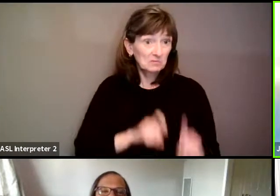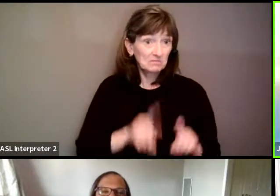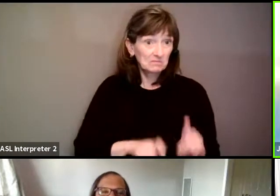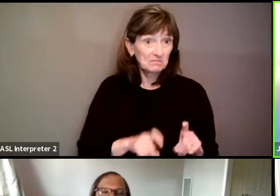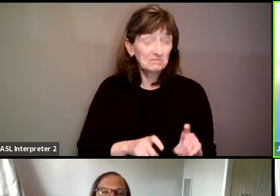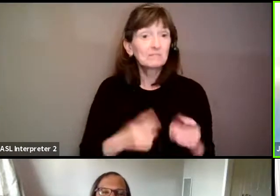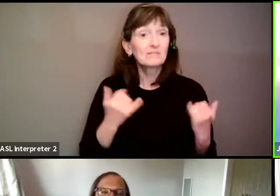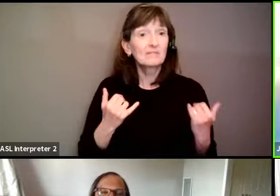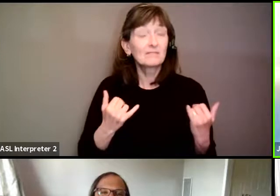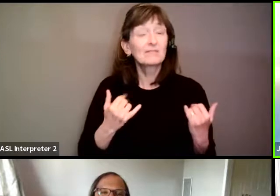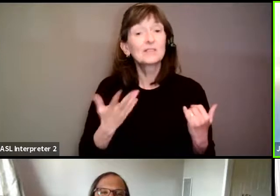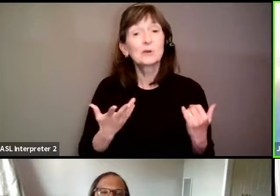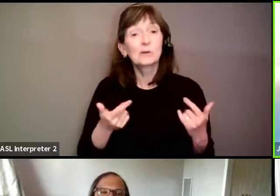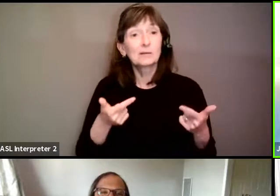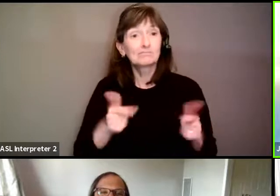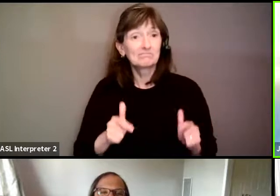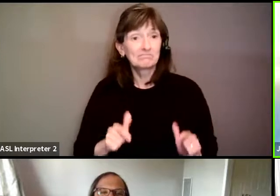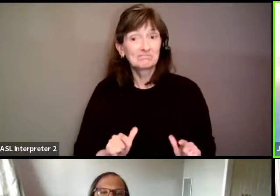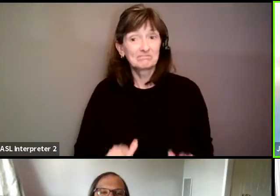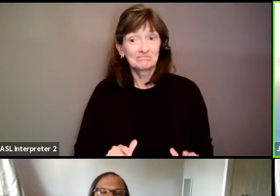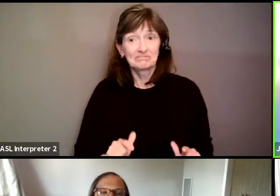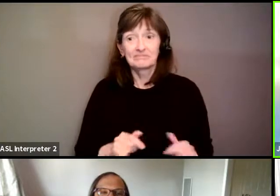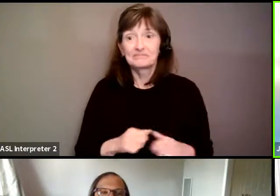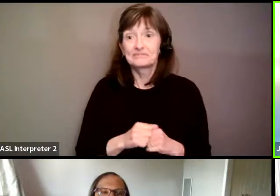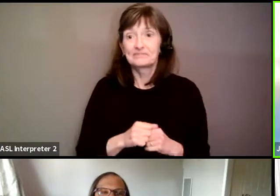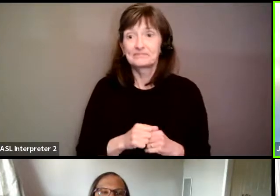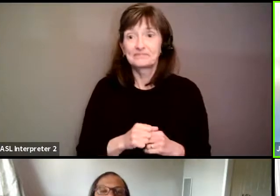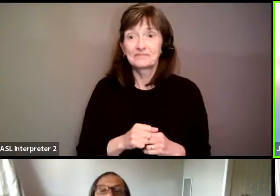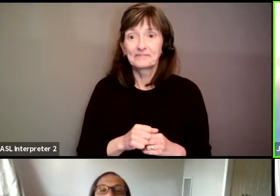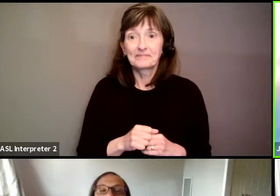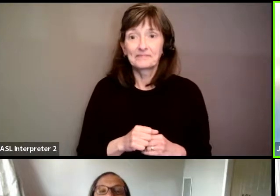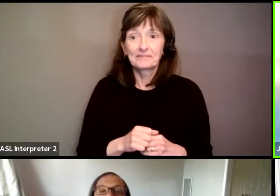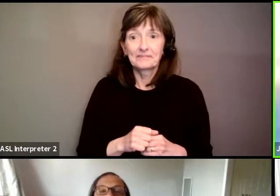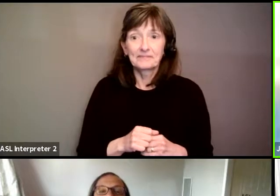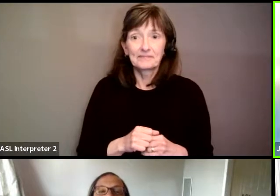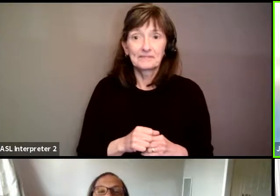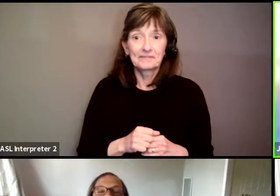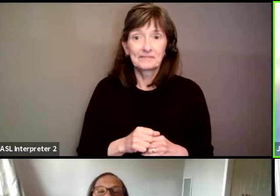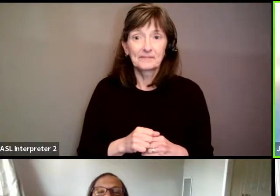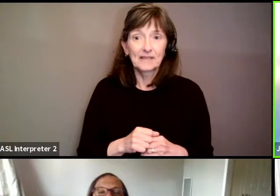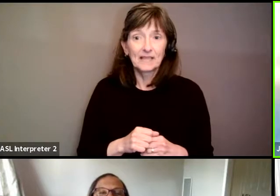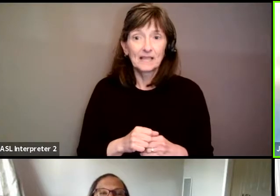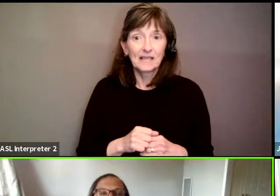wanna do is take some time to answer and explore with you. One of the first